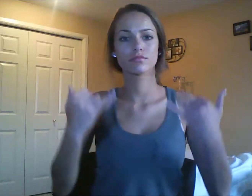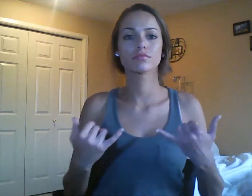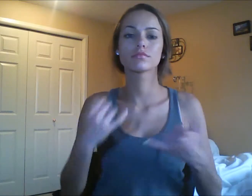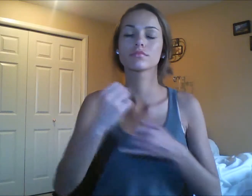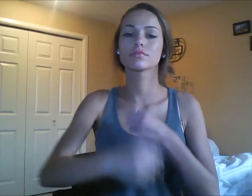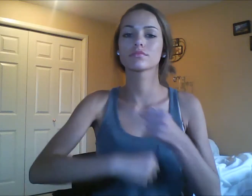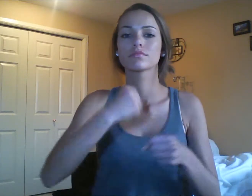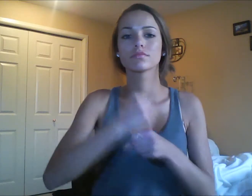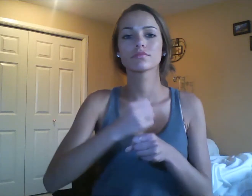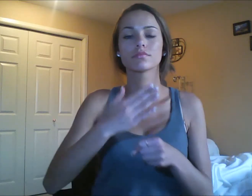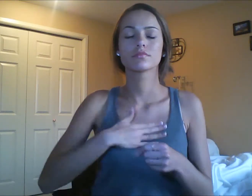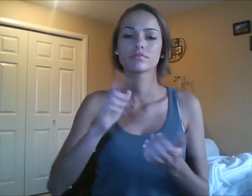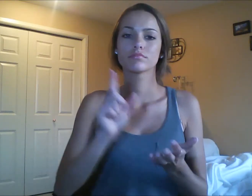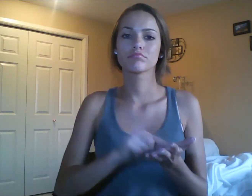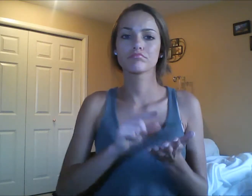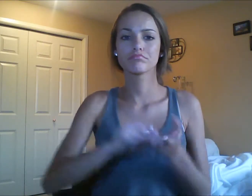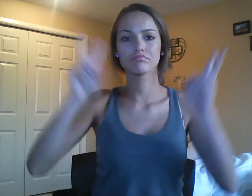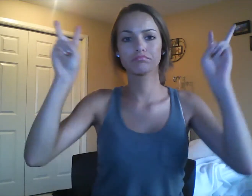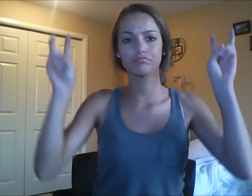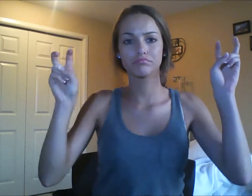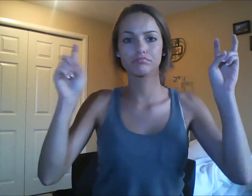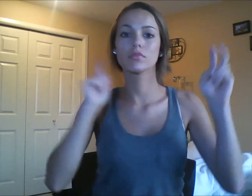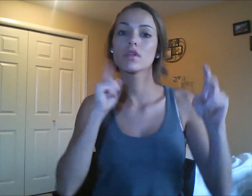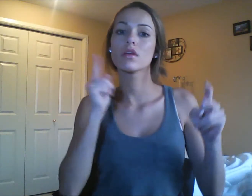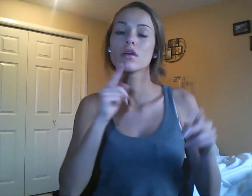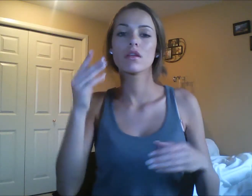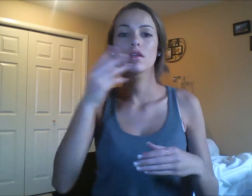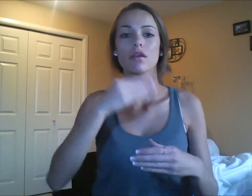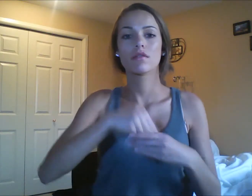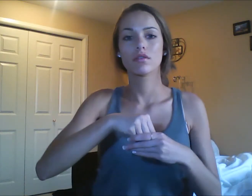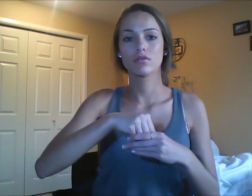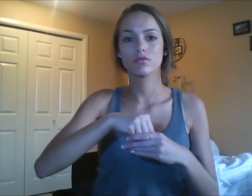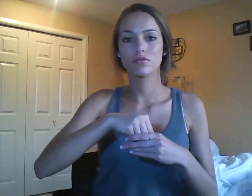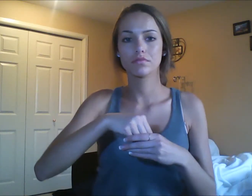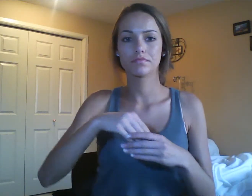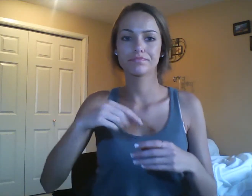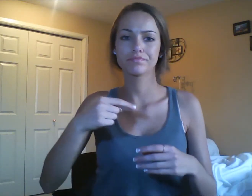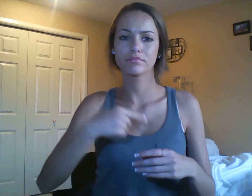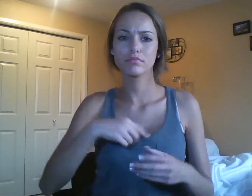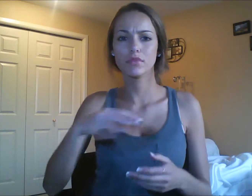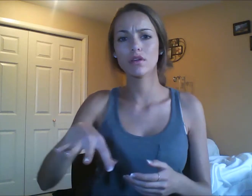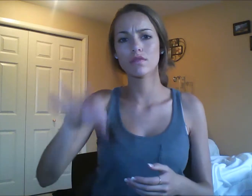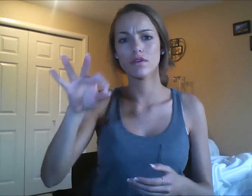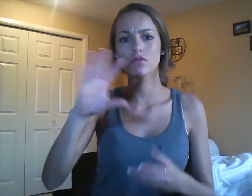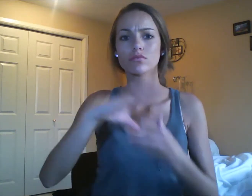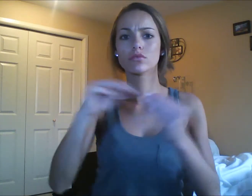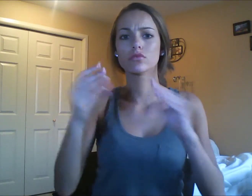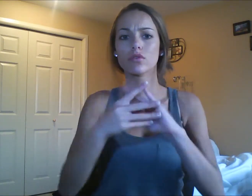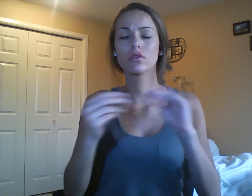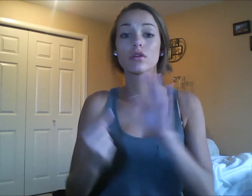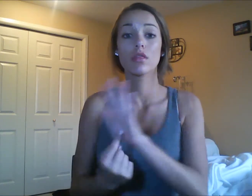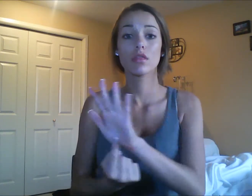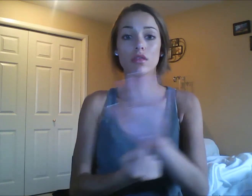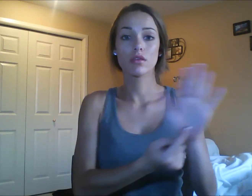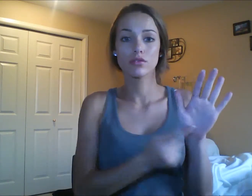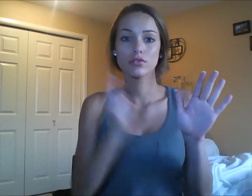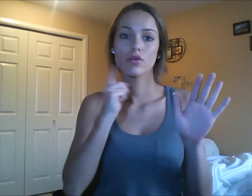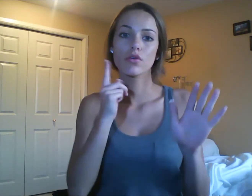The theme of my articles this year was inclusion. I specifically picked stories that show how deaf are included in